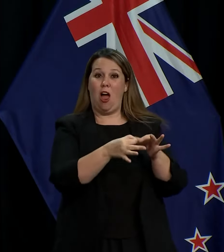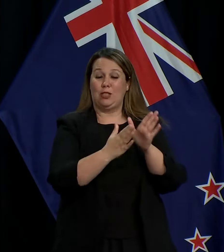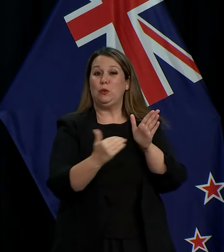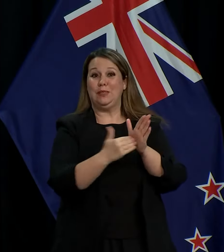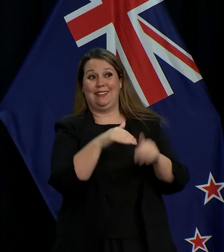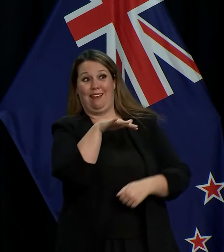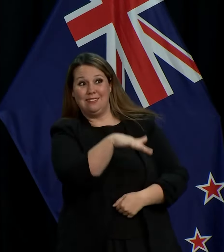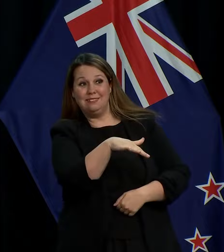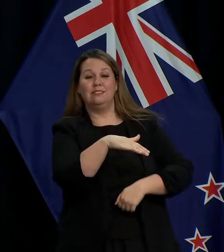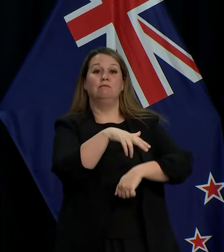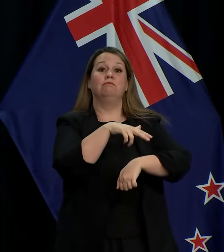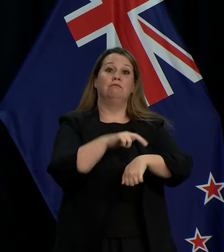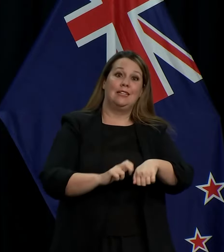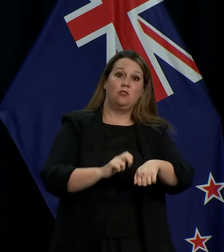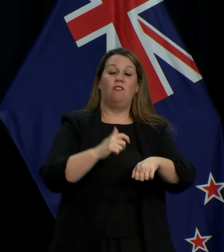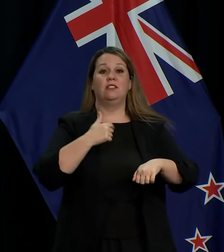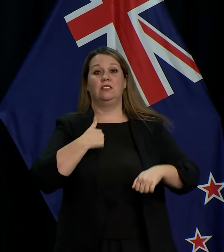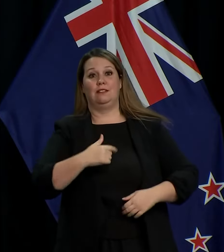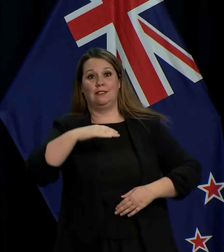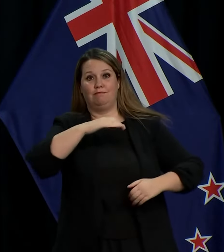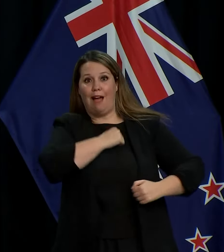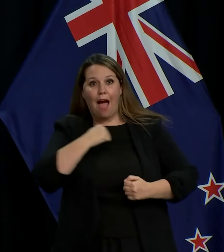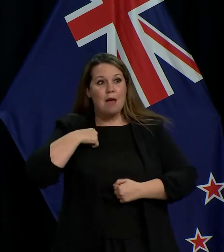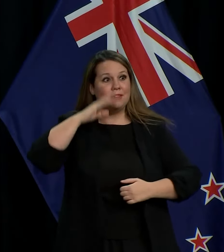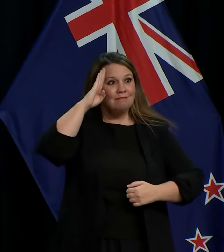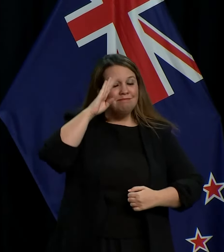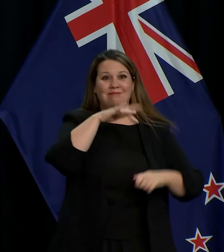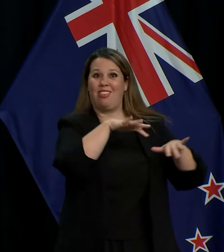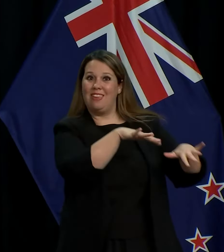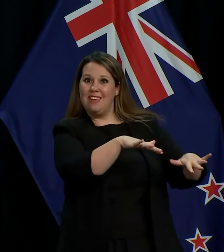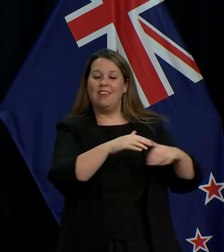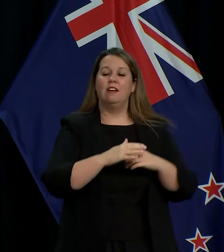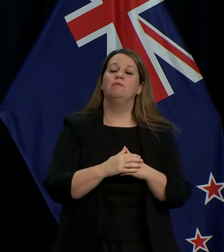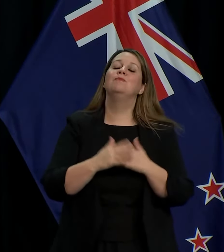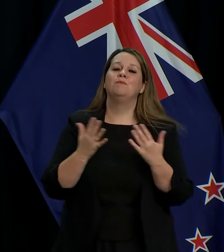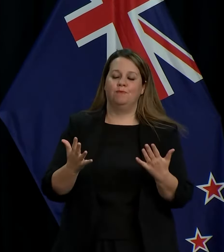continue. And our presence there has been long-standing, and I think this is the really important point.